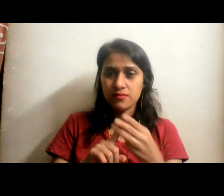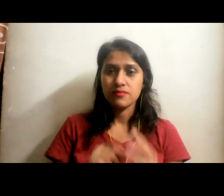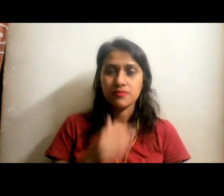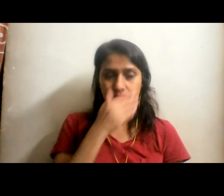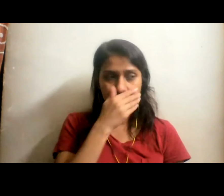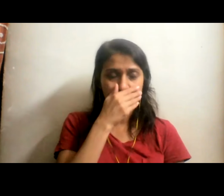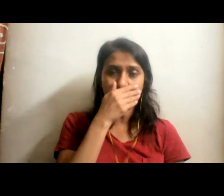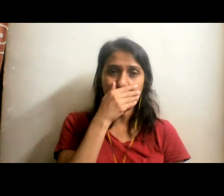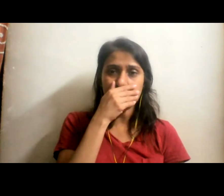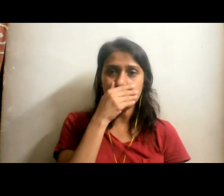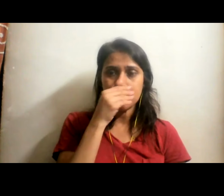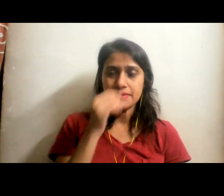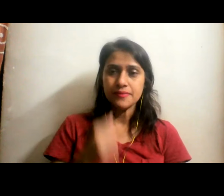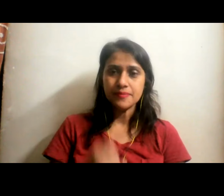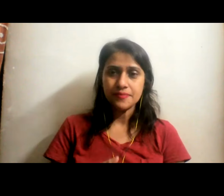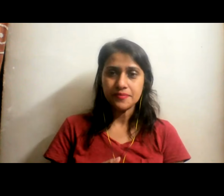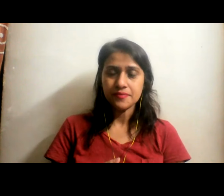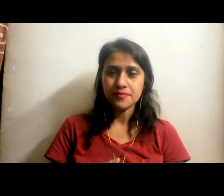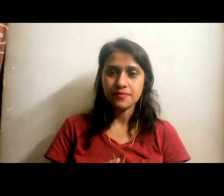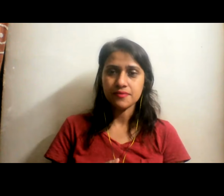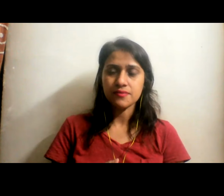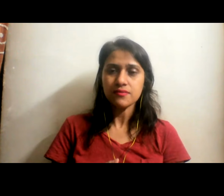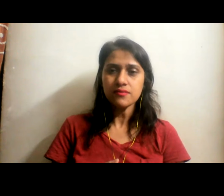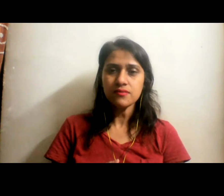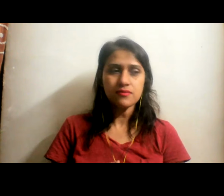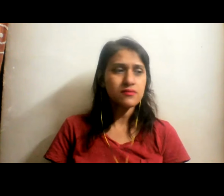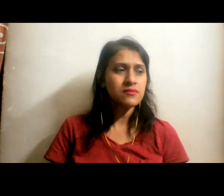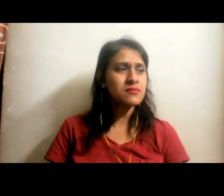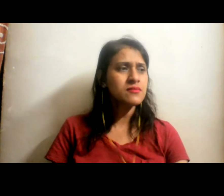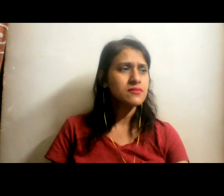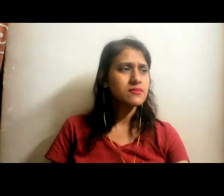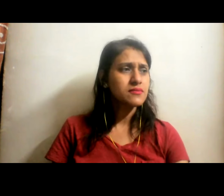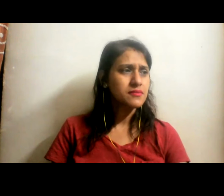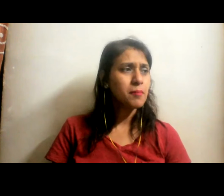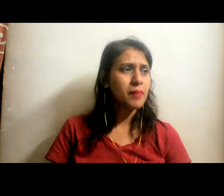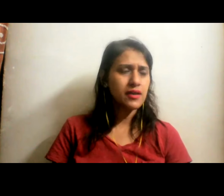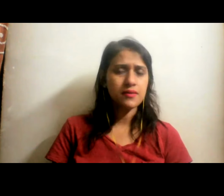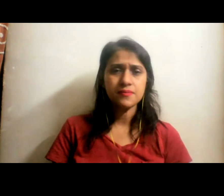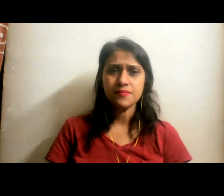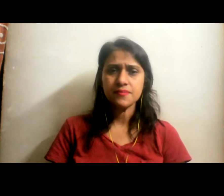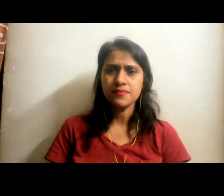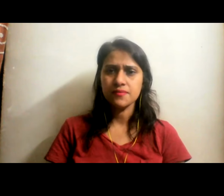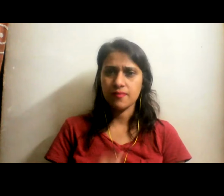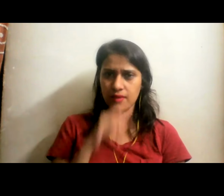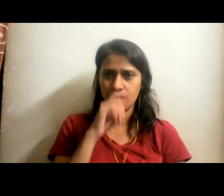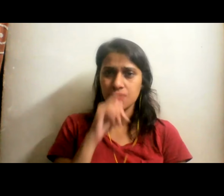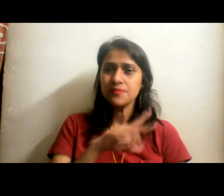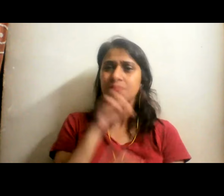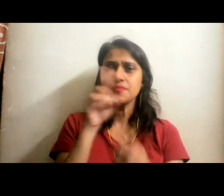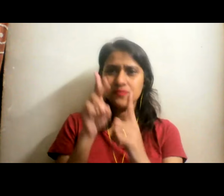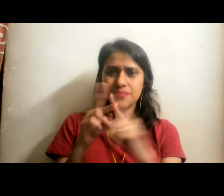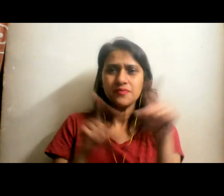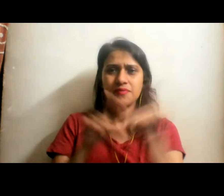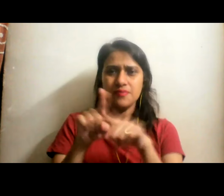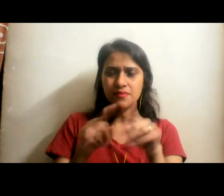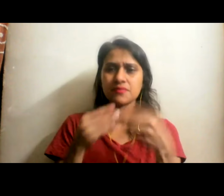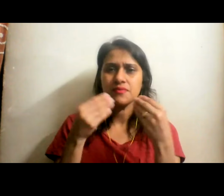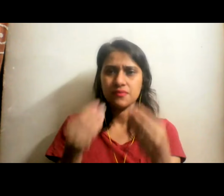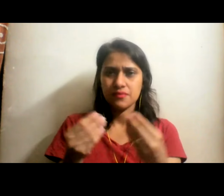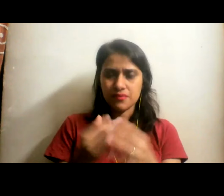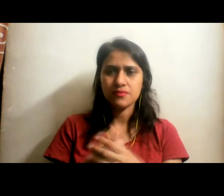That is the main purpose of the quasi-experimental research. To give another example, for example,